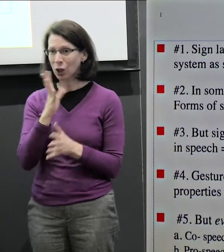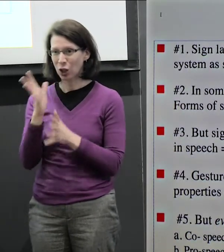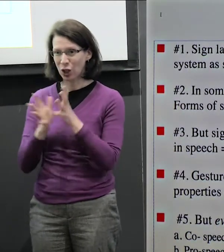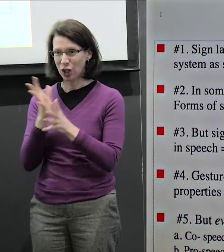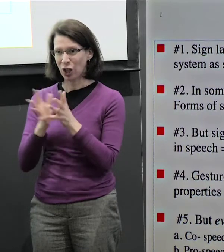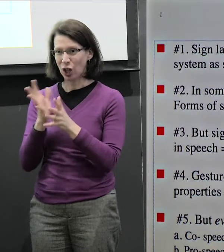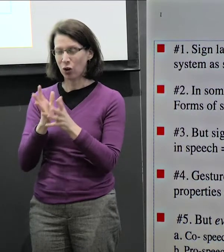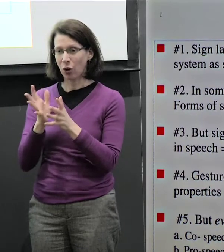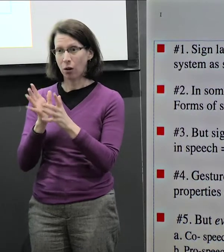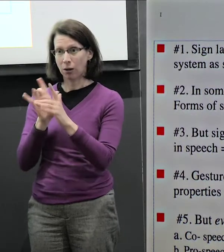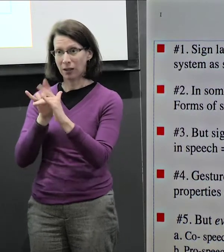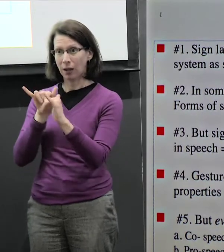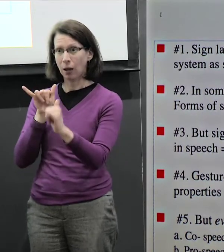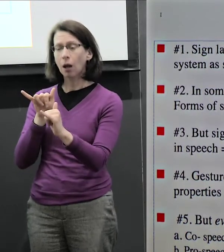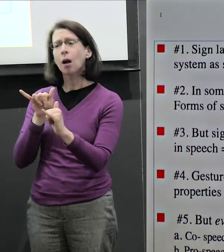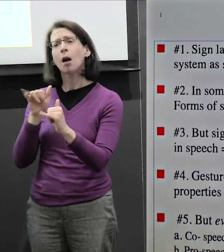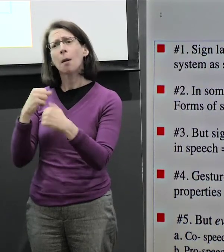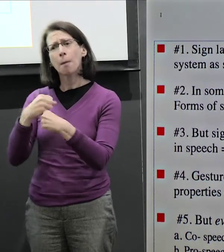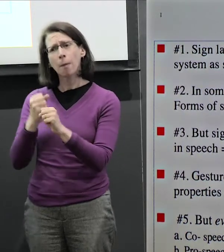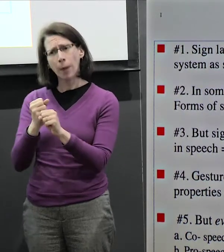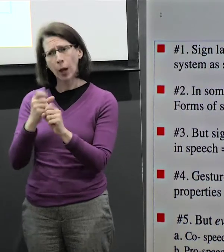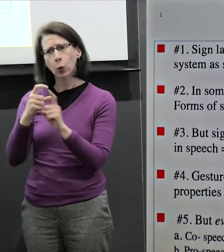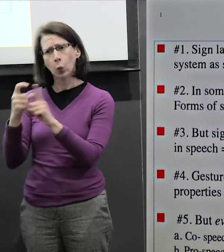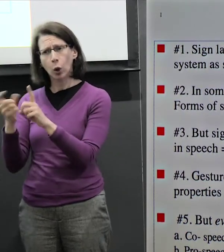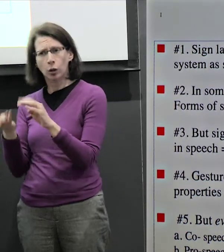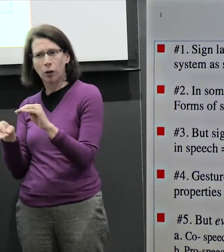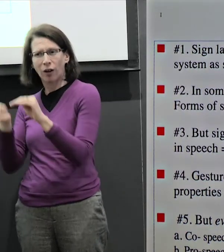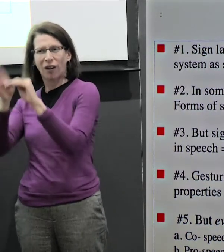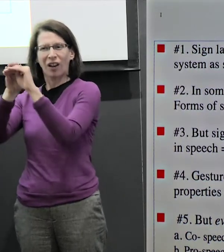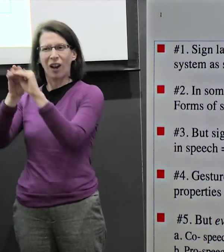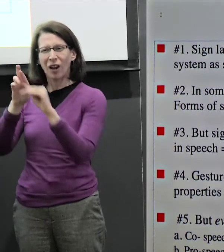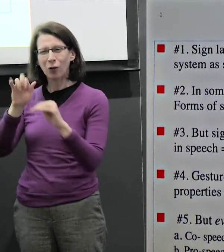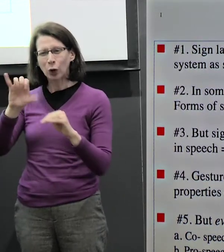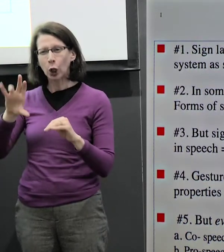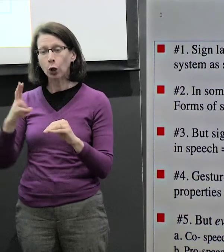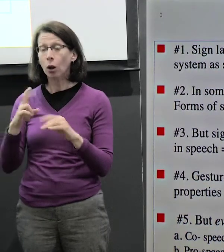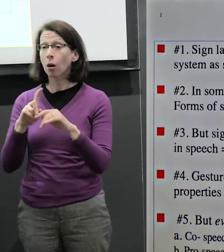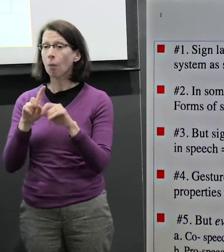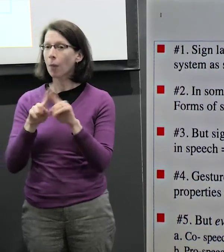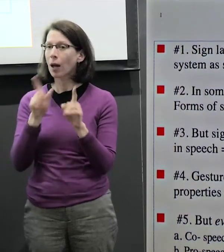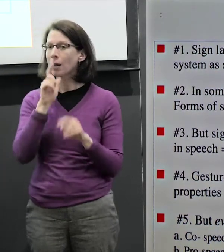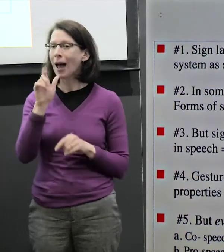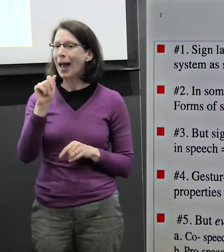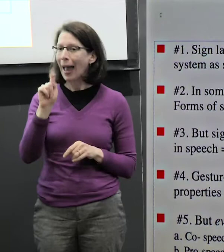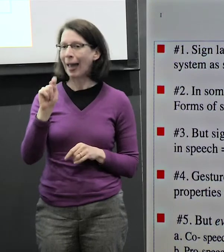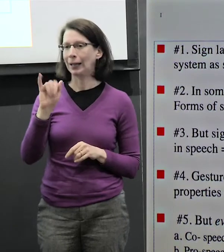even though they enrich words, they're not at issue. And you could at this point go back to, you know,